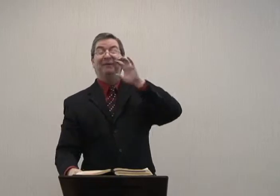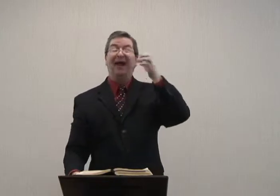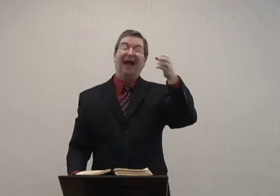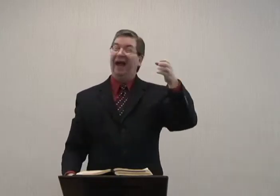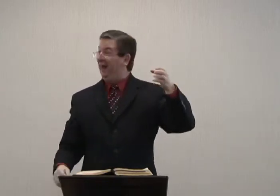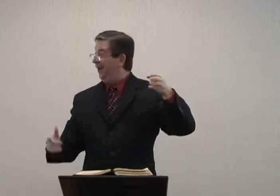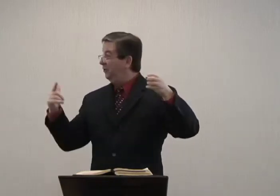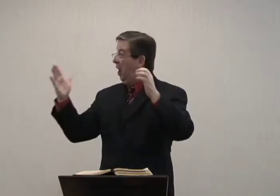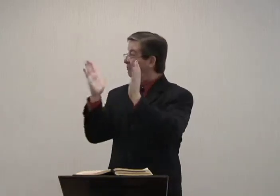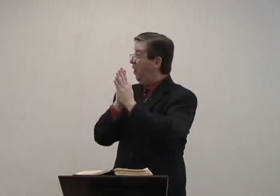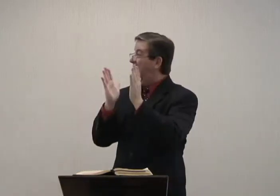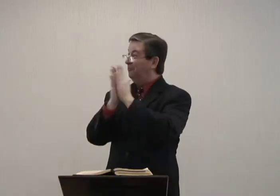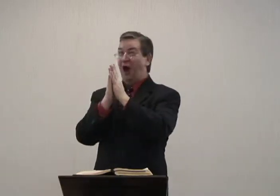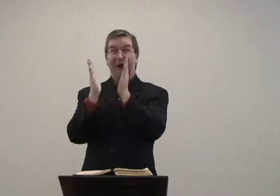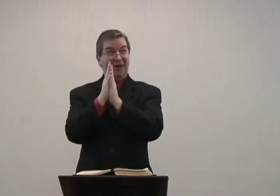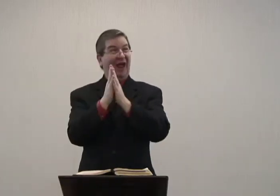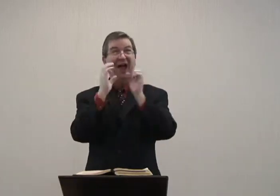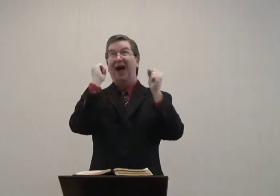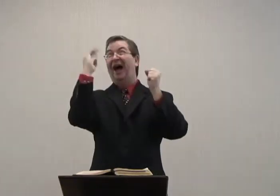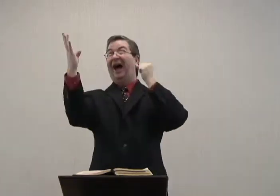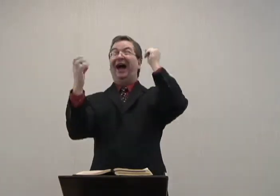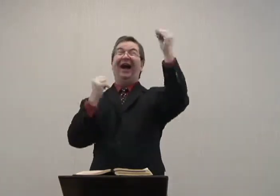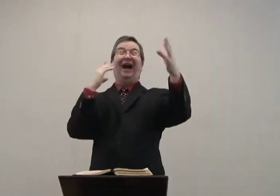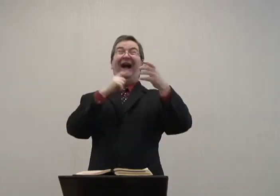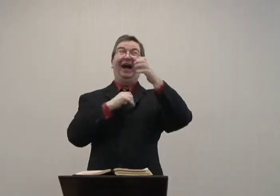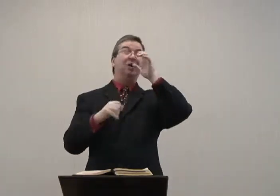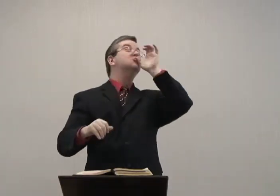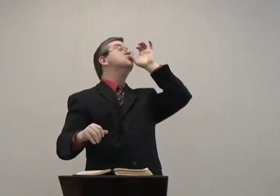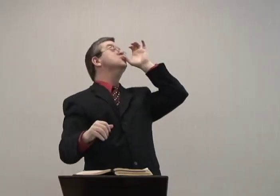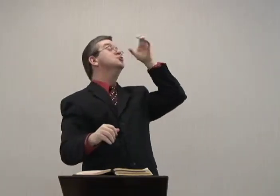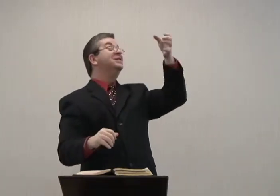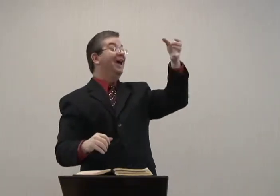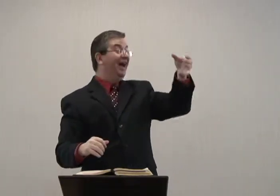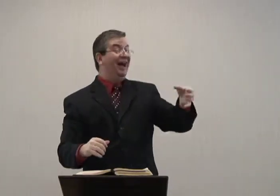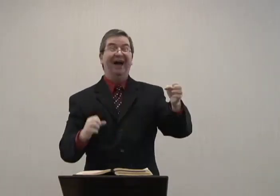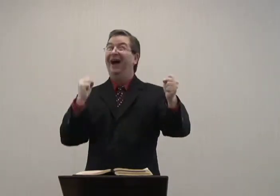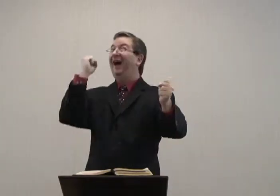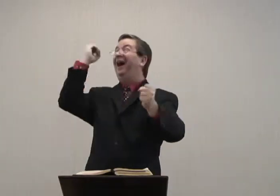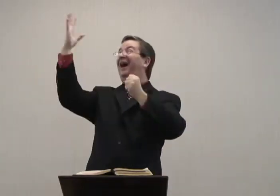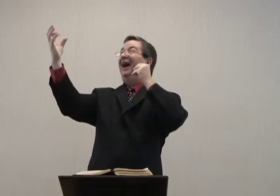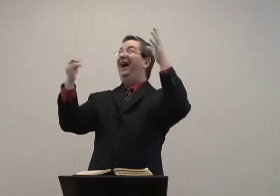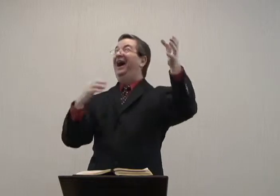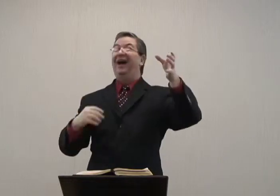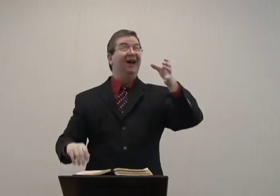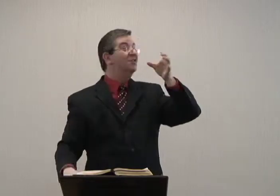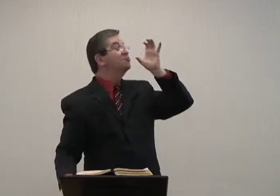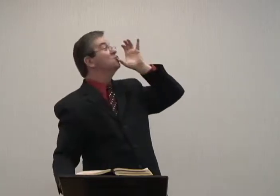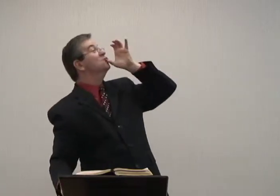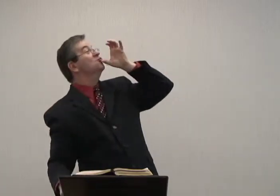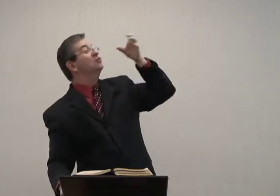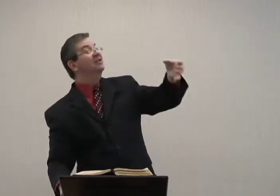beer, you don't pray while you're drinking, while you're drunk.